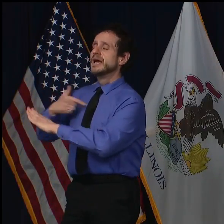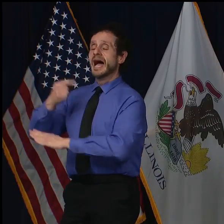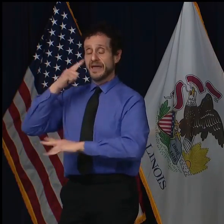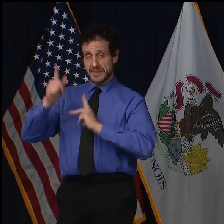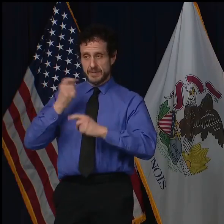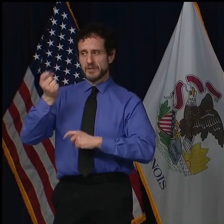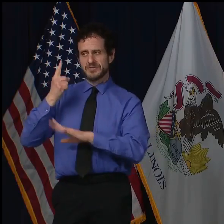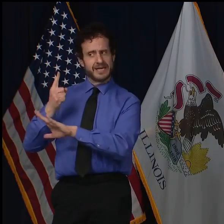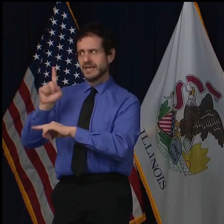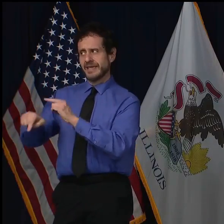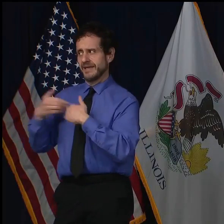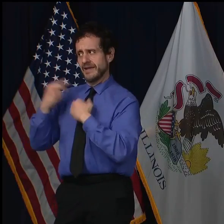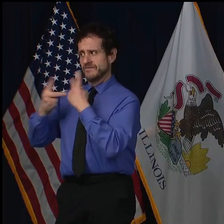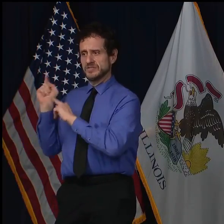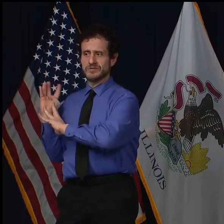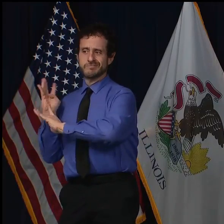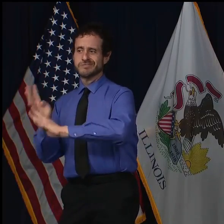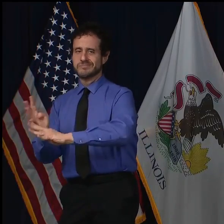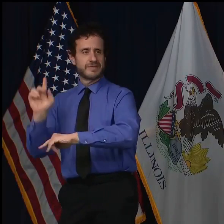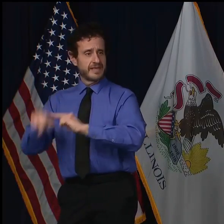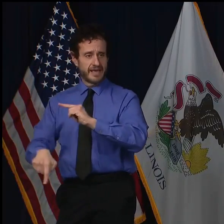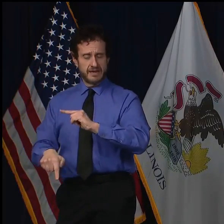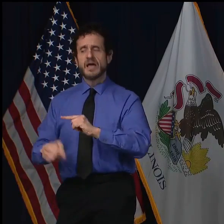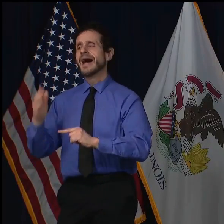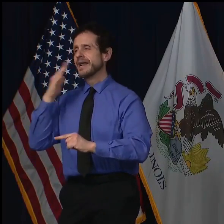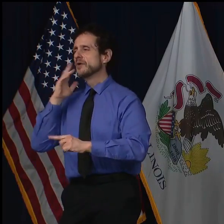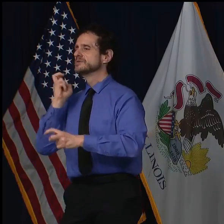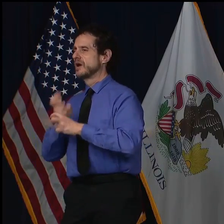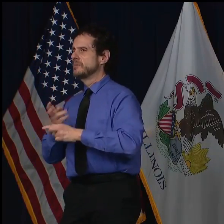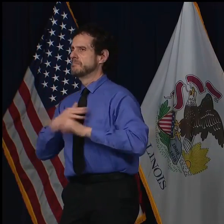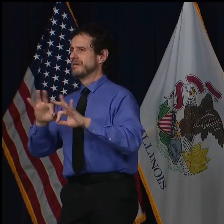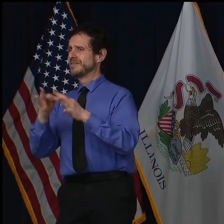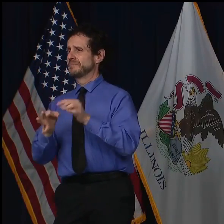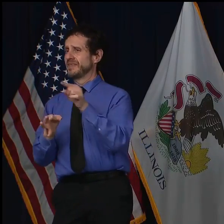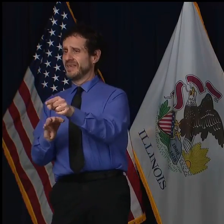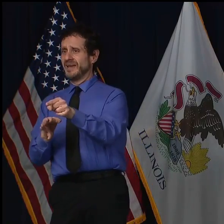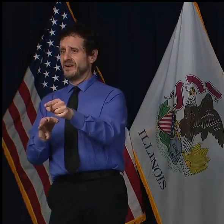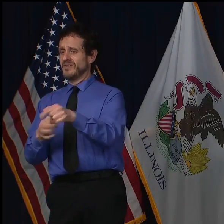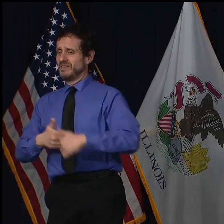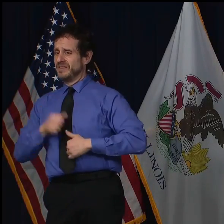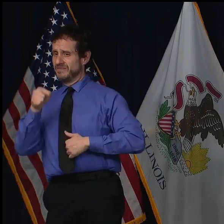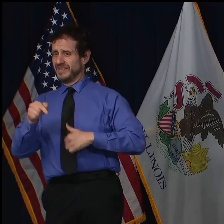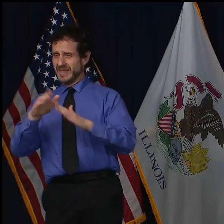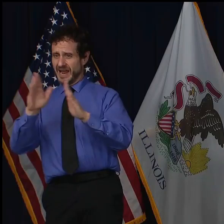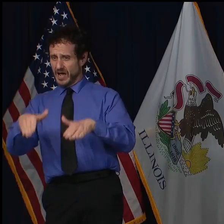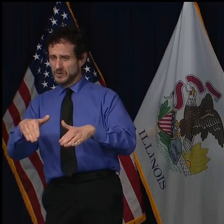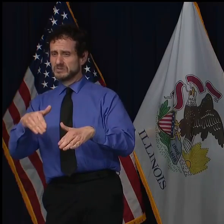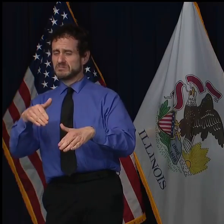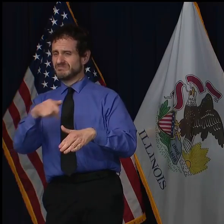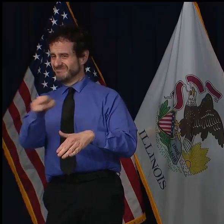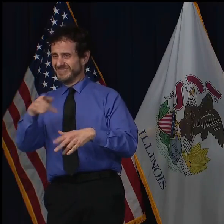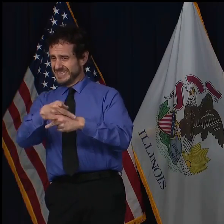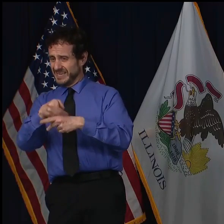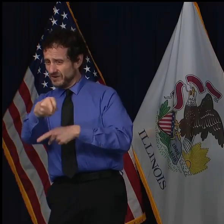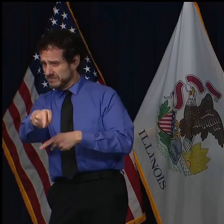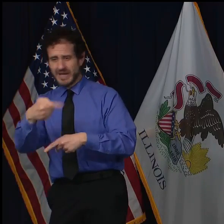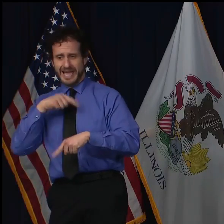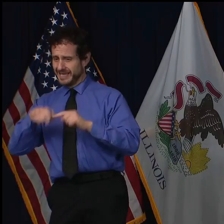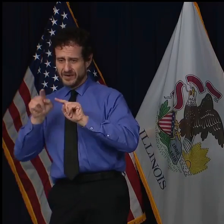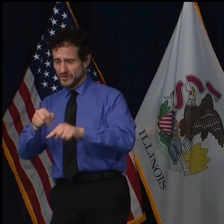understands why that is. However difficult it is, we made that really aggressive choice